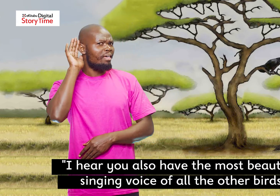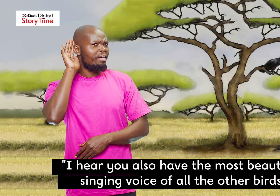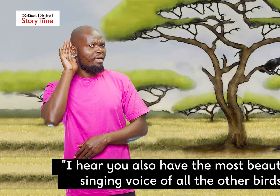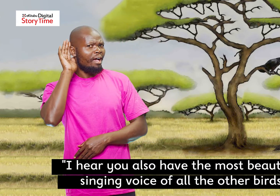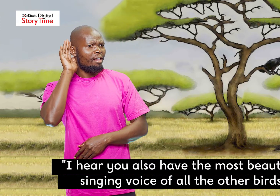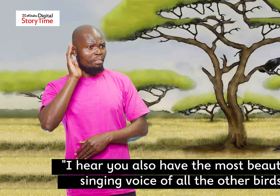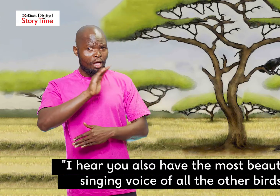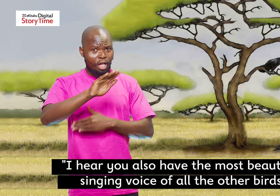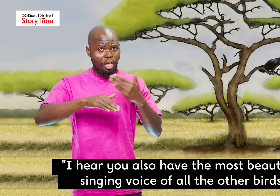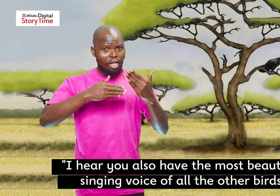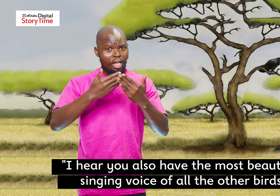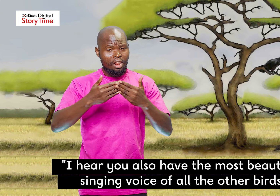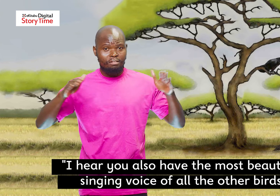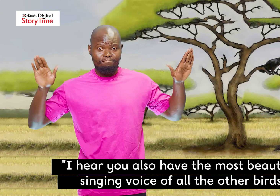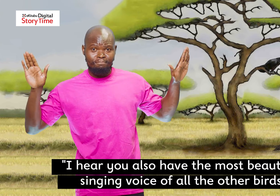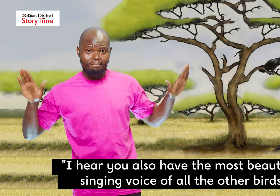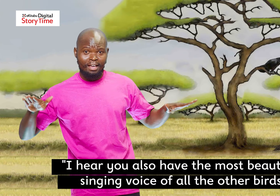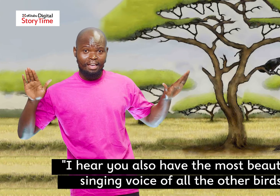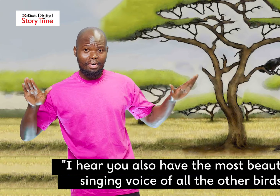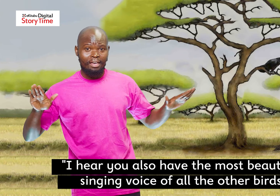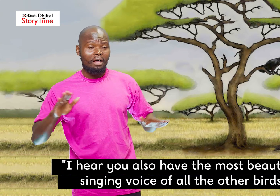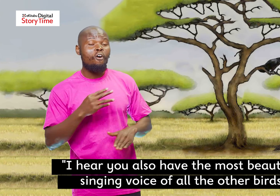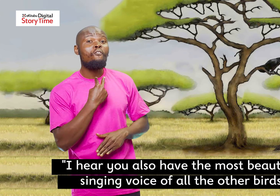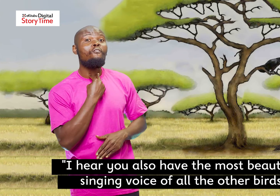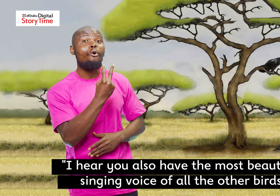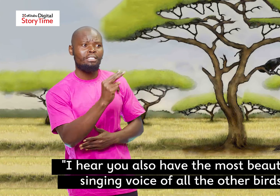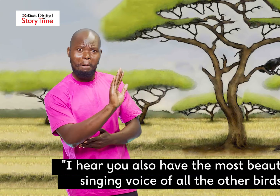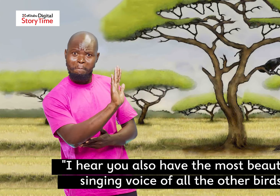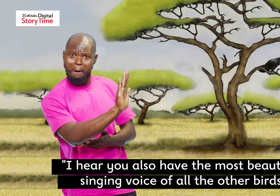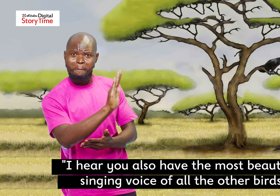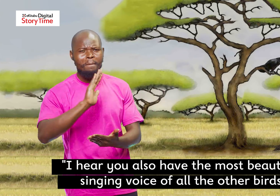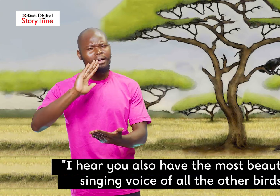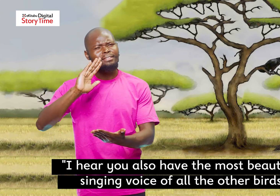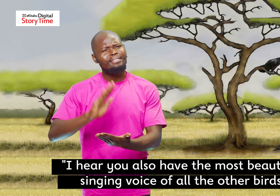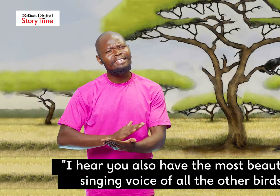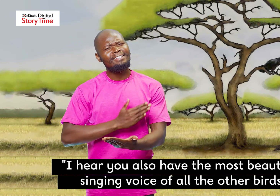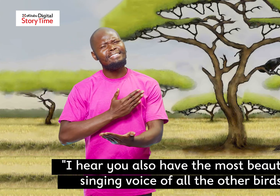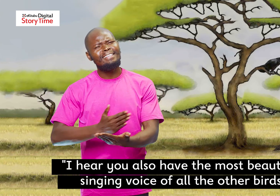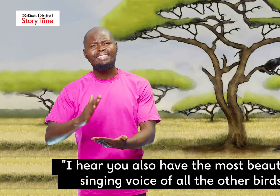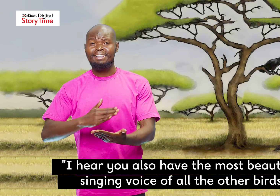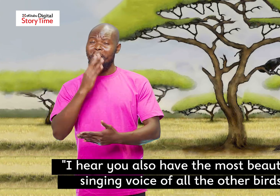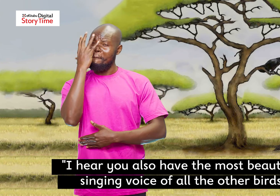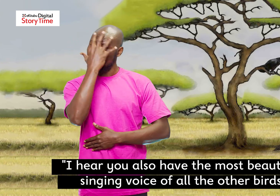I hear you also have the most beautiful singing voice of all the other birds.